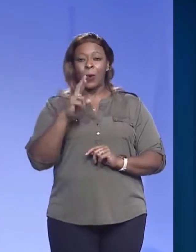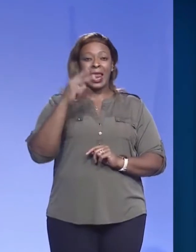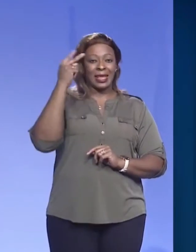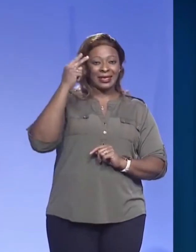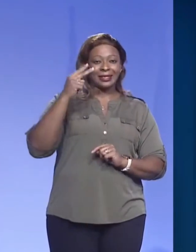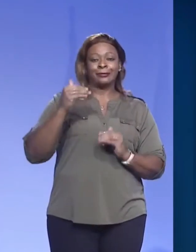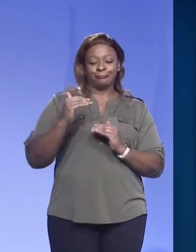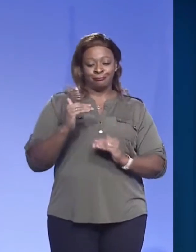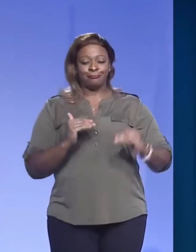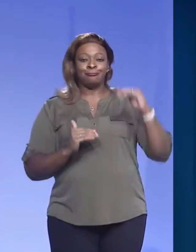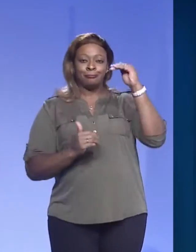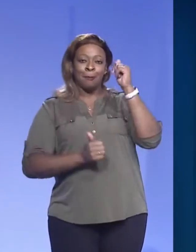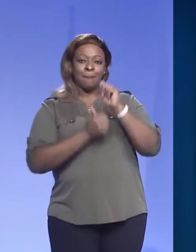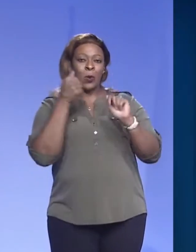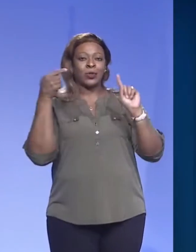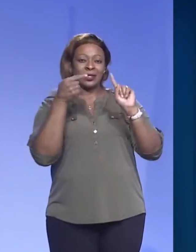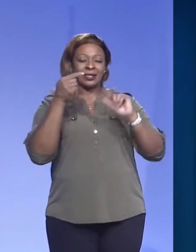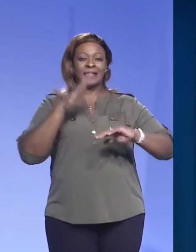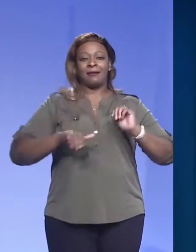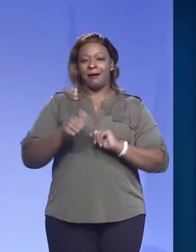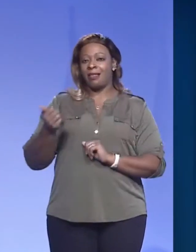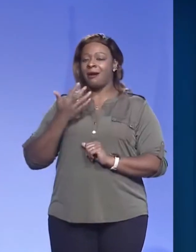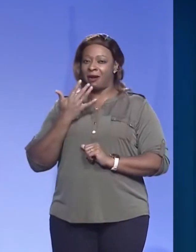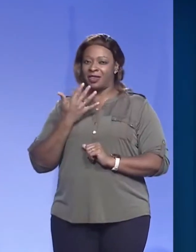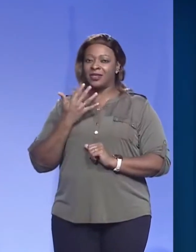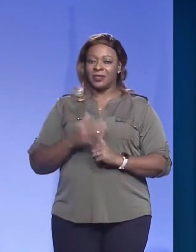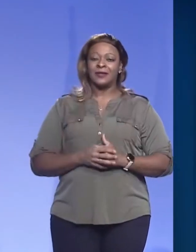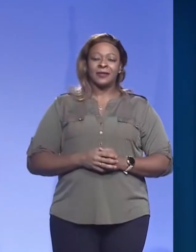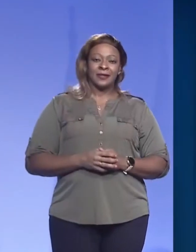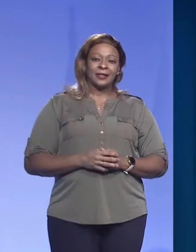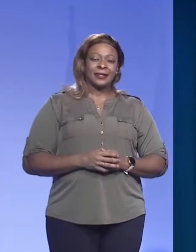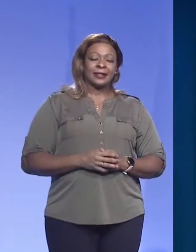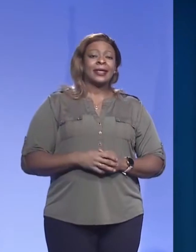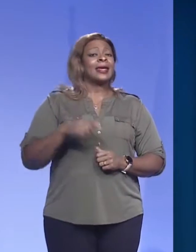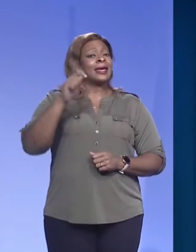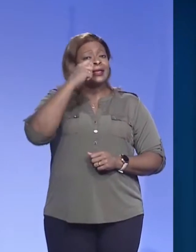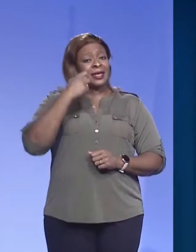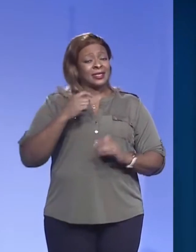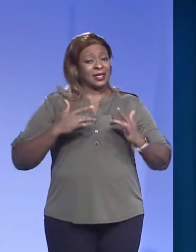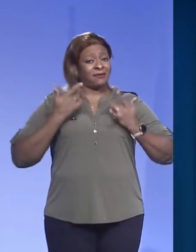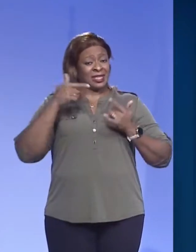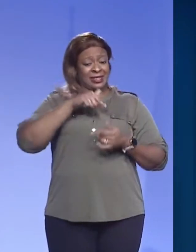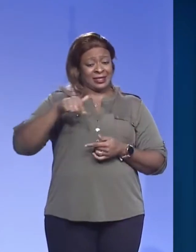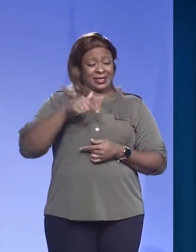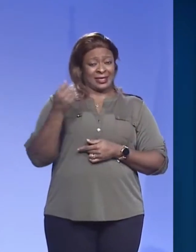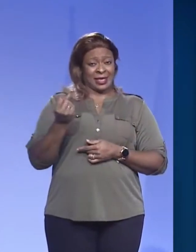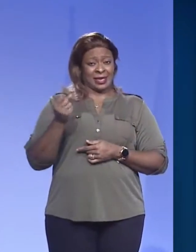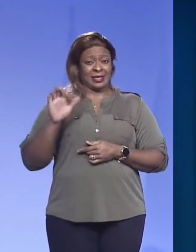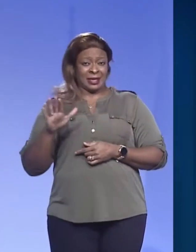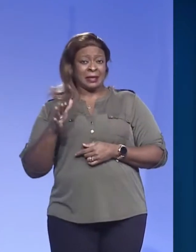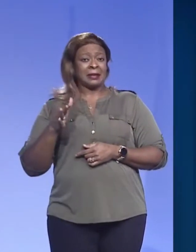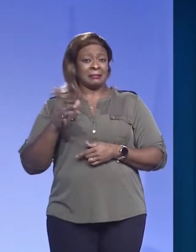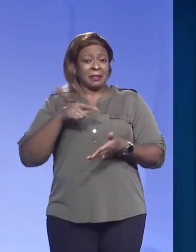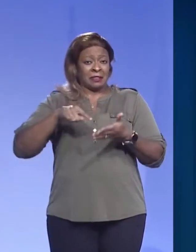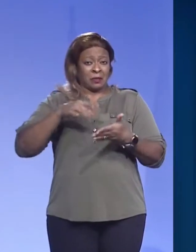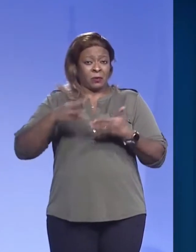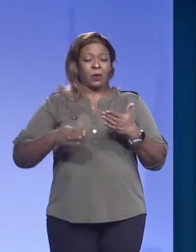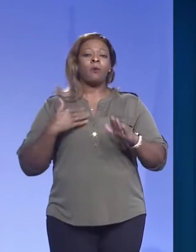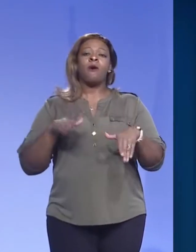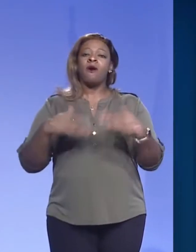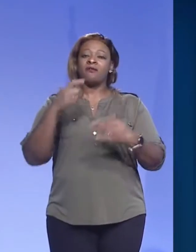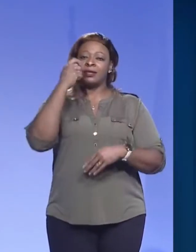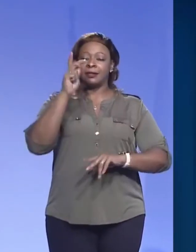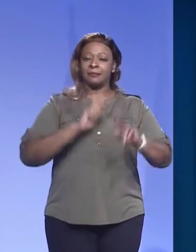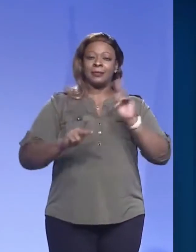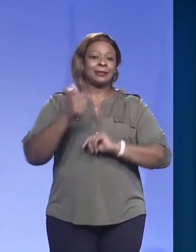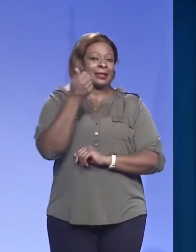of cases among children. So in the testing events this Saturday and Sunday, we are offering testing to